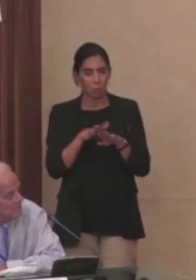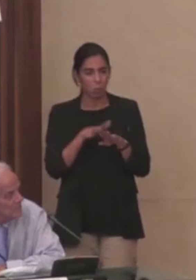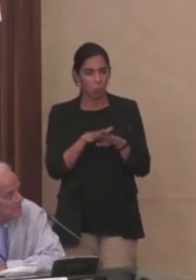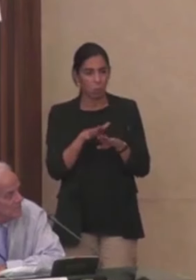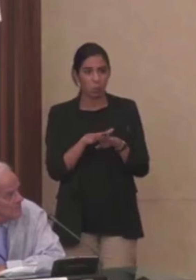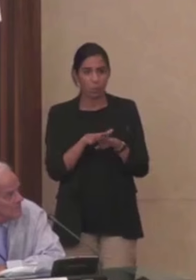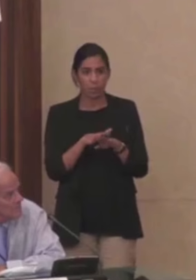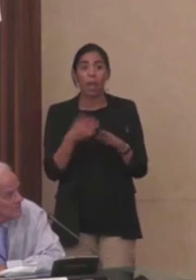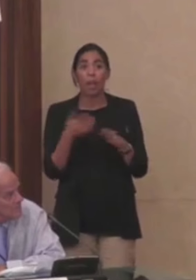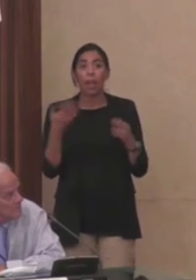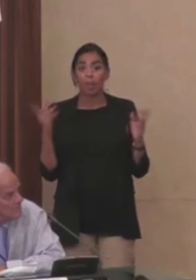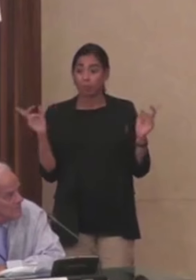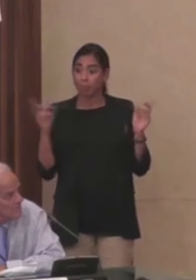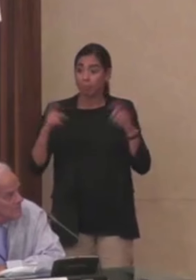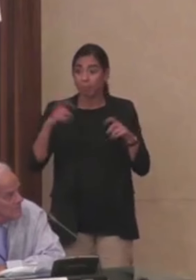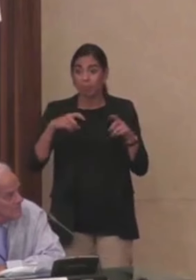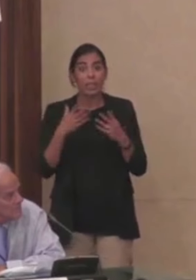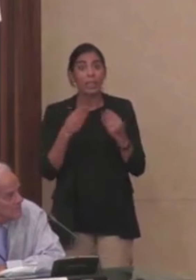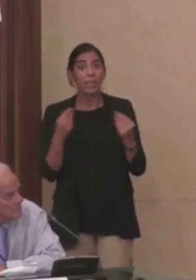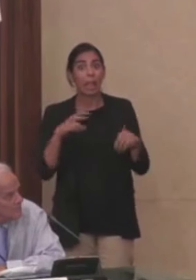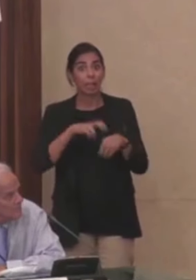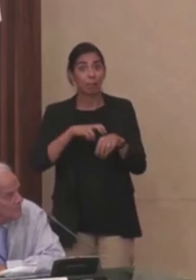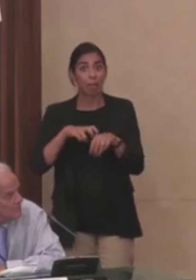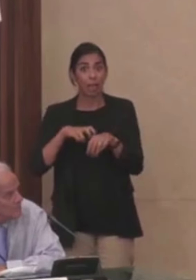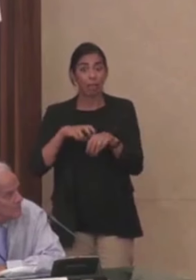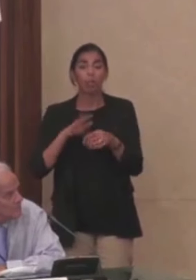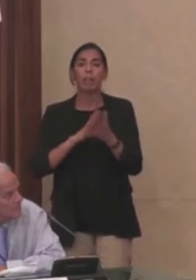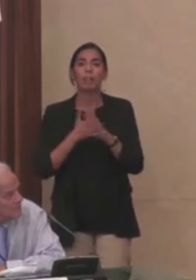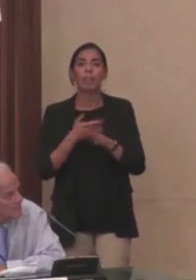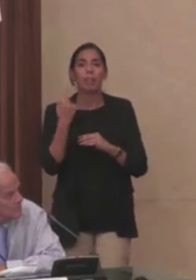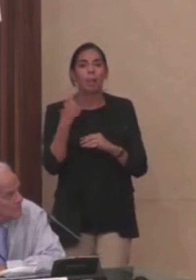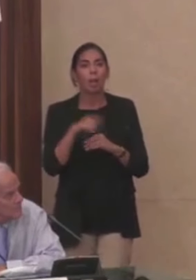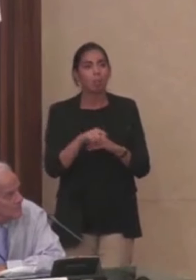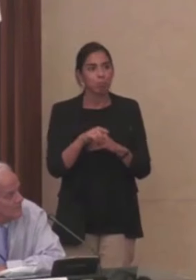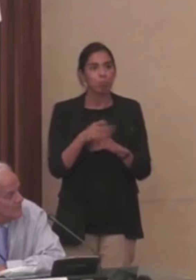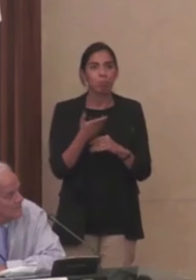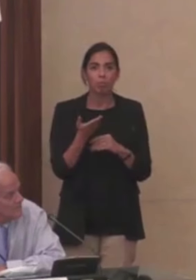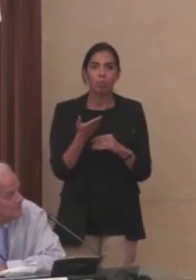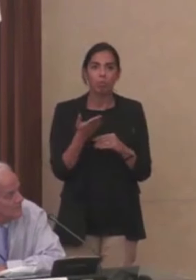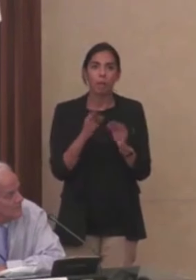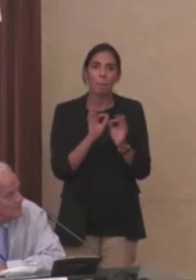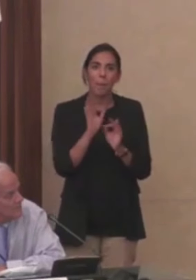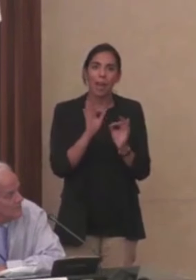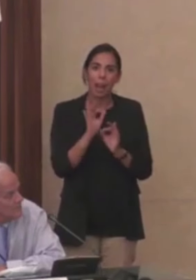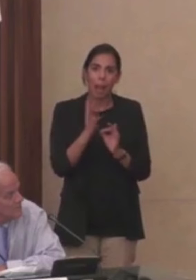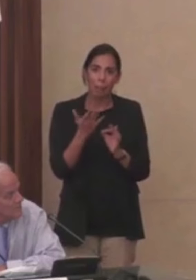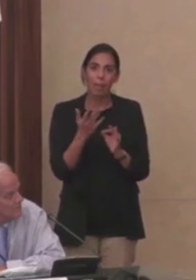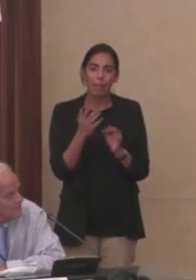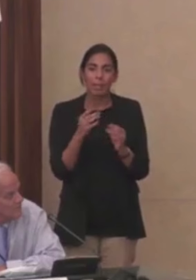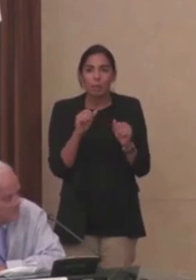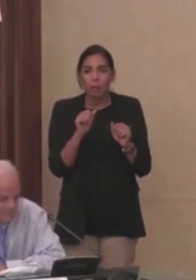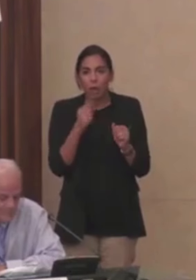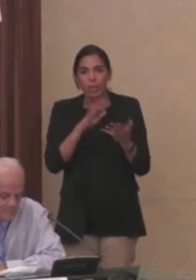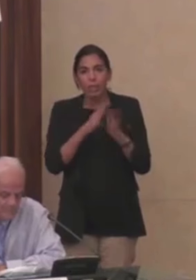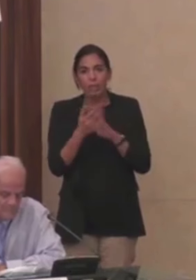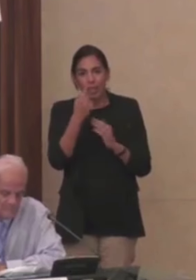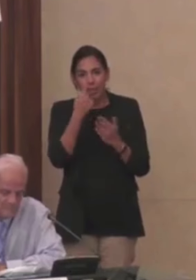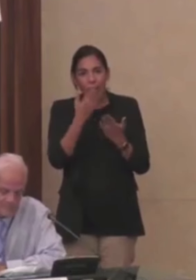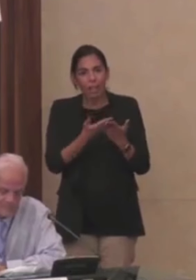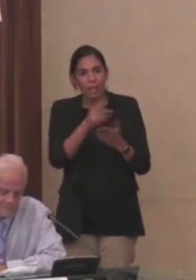be multilingual, all these parameters will be